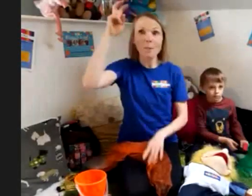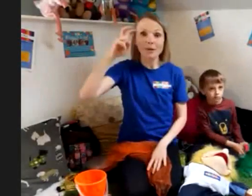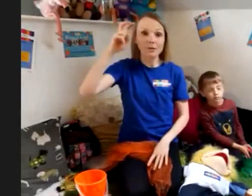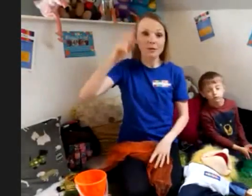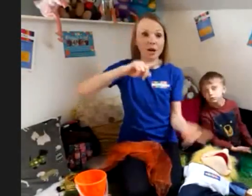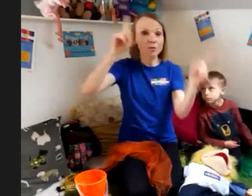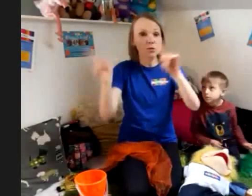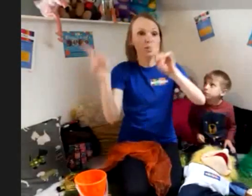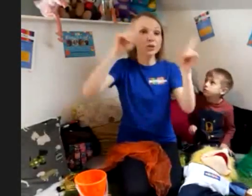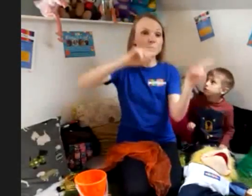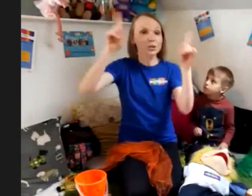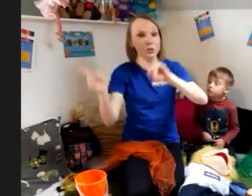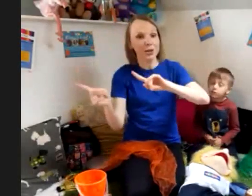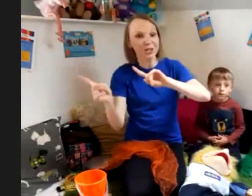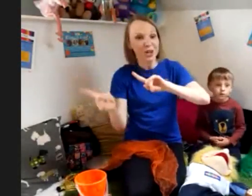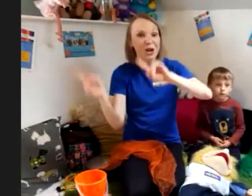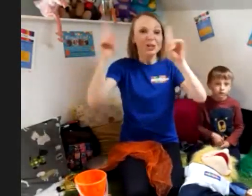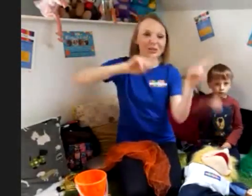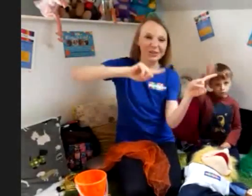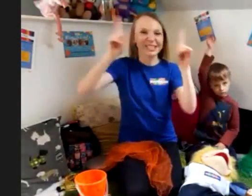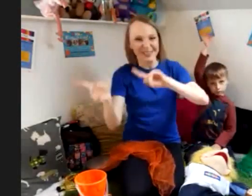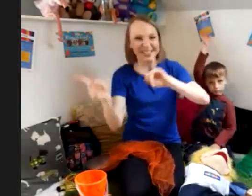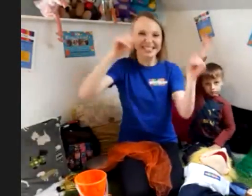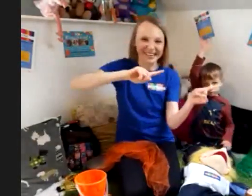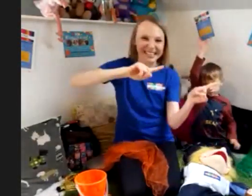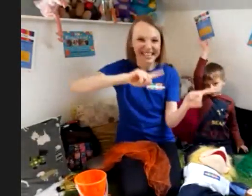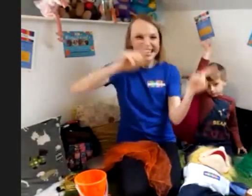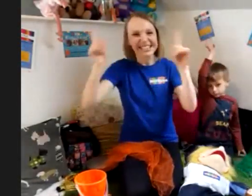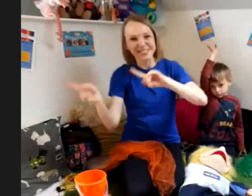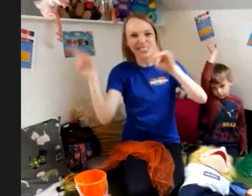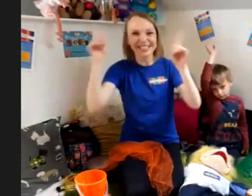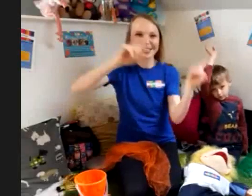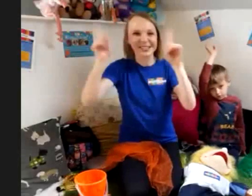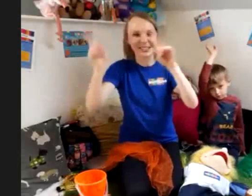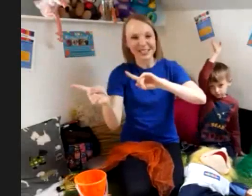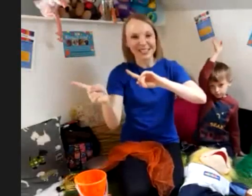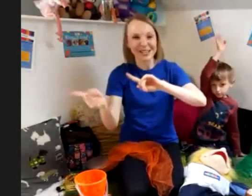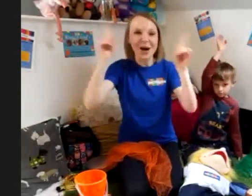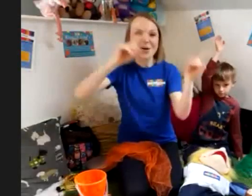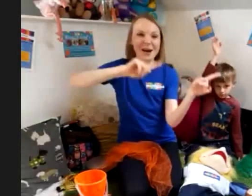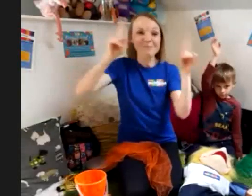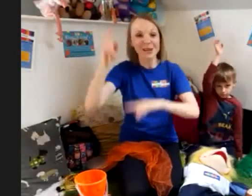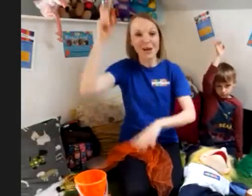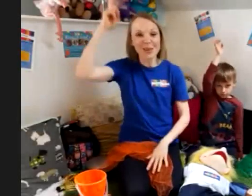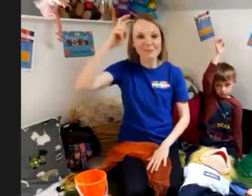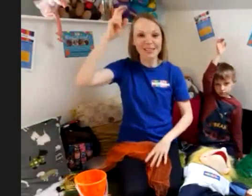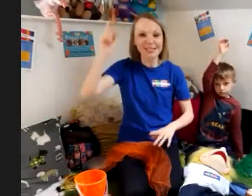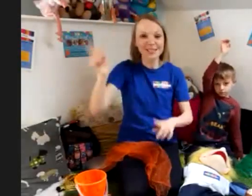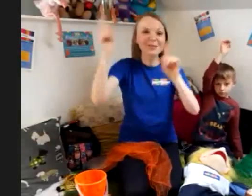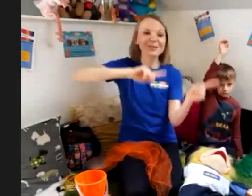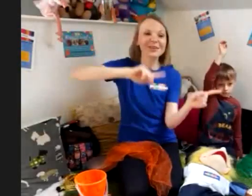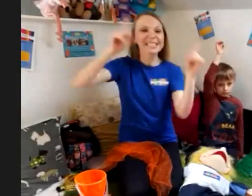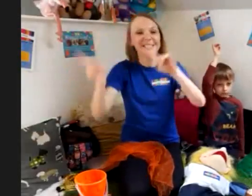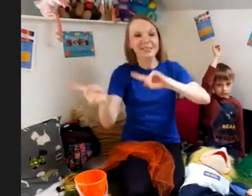bus go swish, swish, swish, swish, swish, swish. Swish, swish, swish, the wipers on the bus go swish, swish,